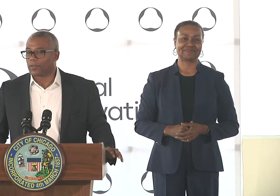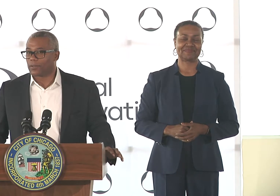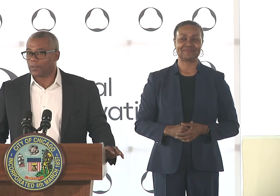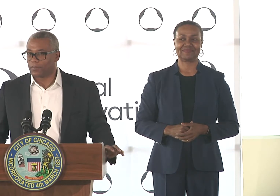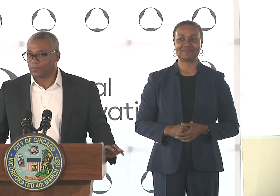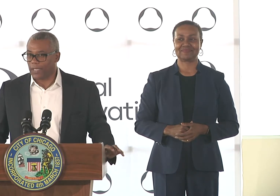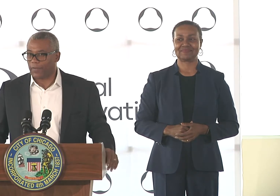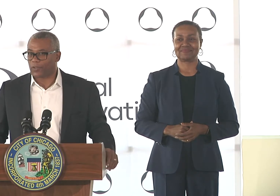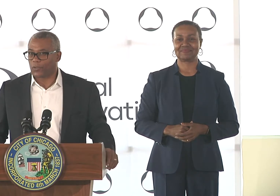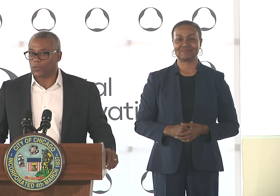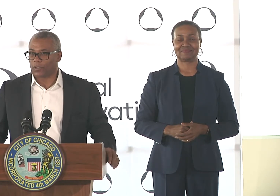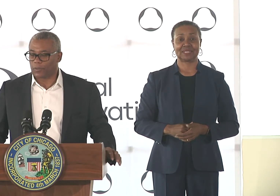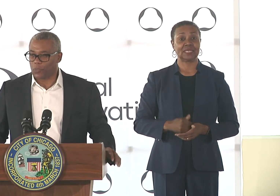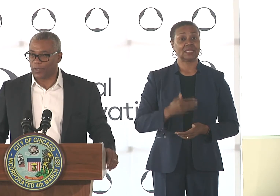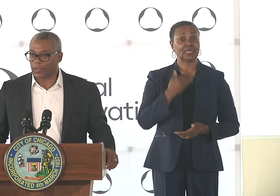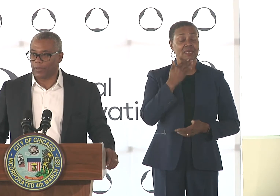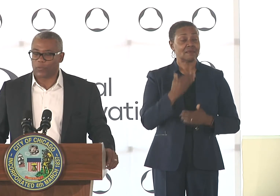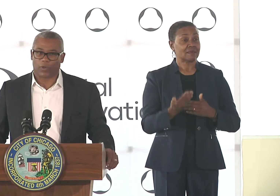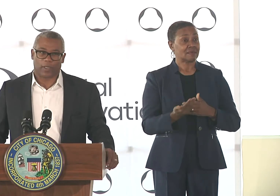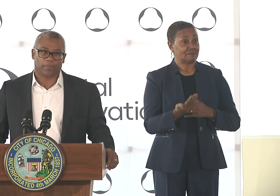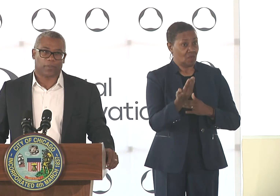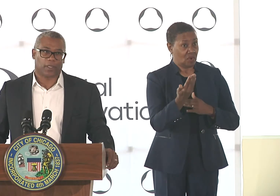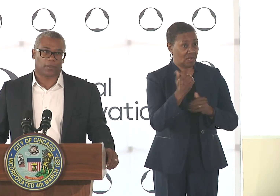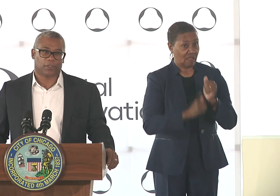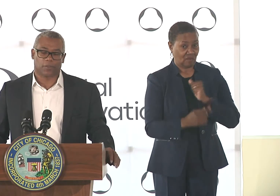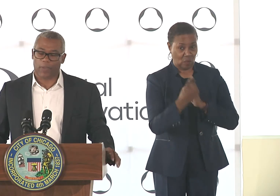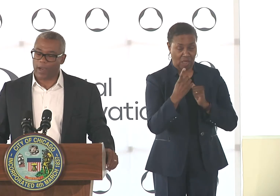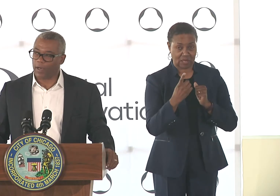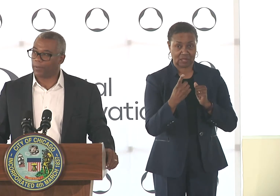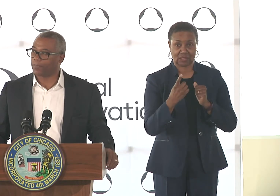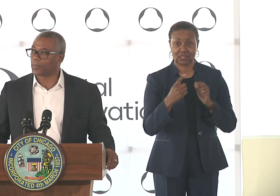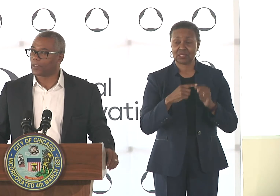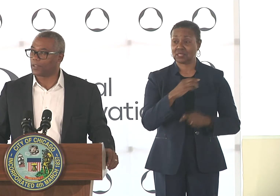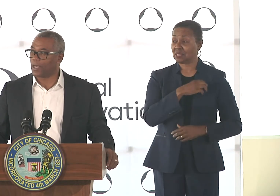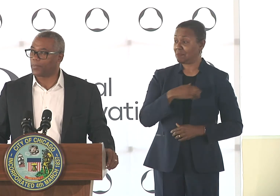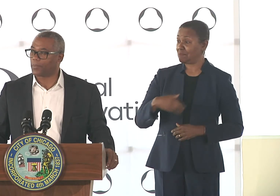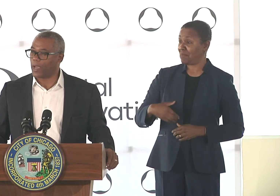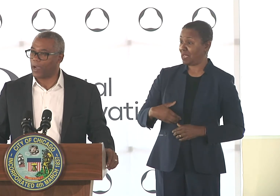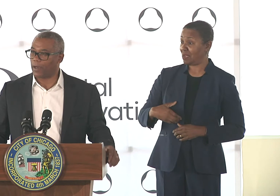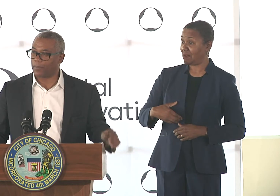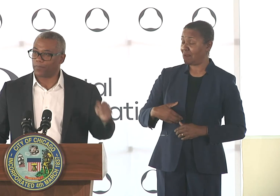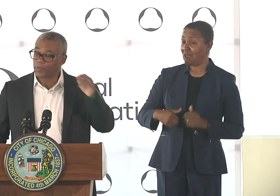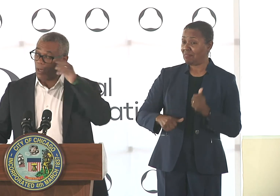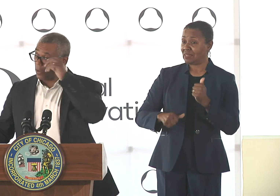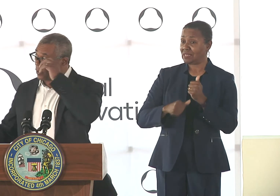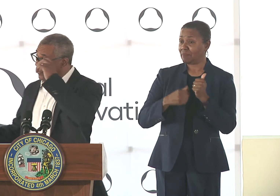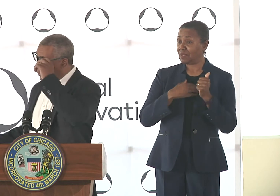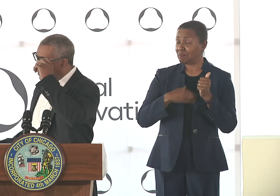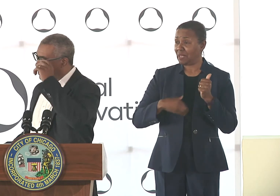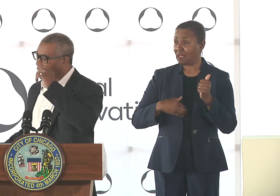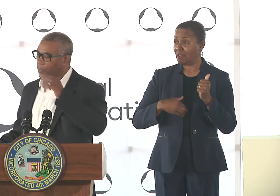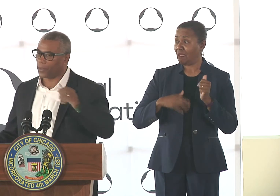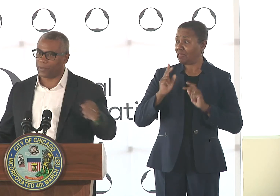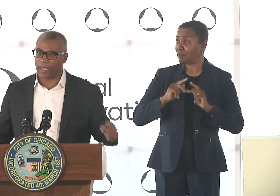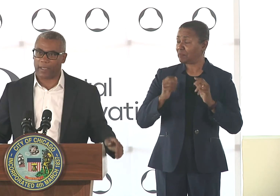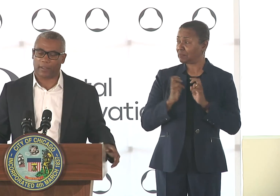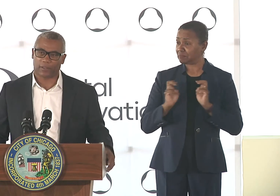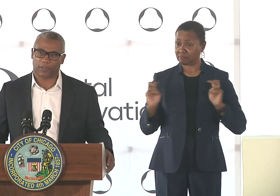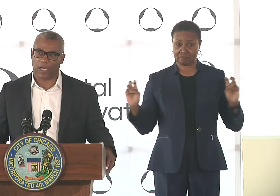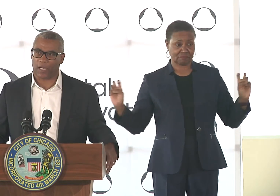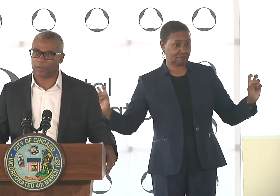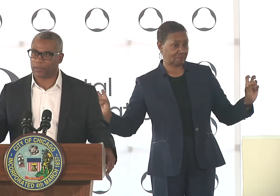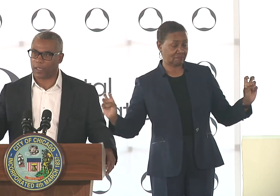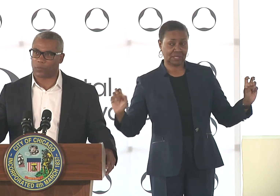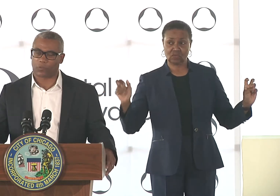Well, good afternoon or good morning, everyone. To the mayor, to the deputy mayor, to all of the folks that's up here today,